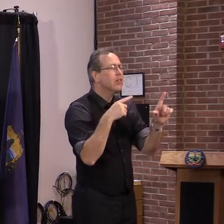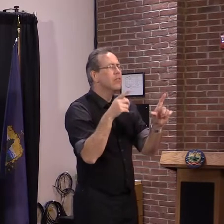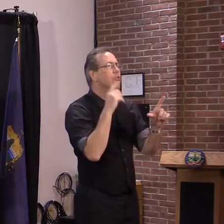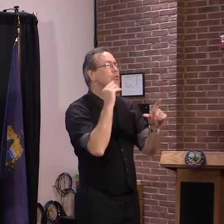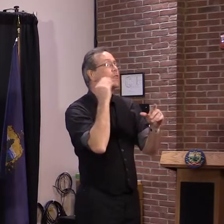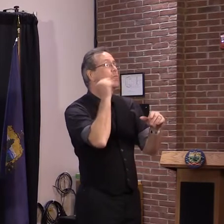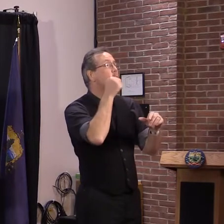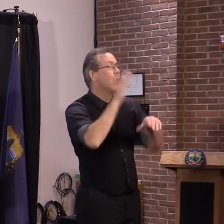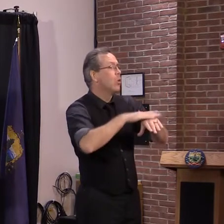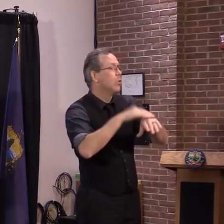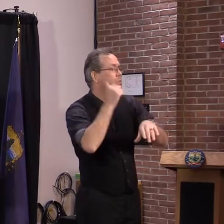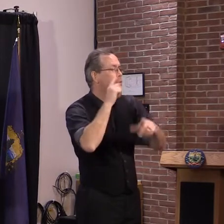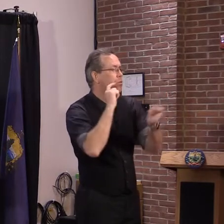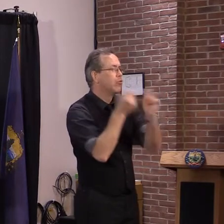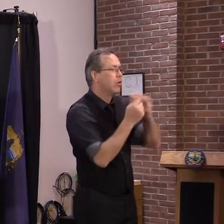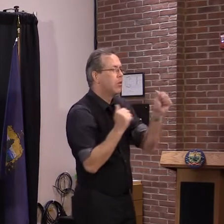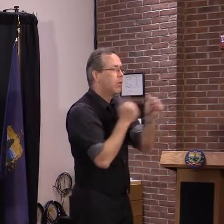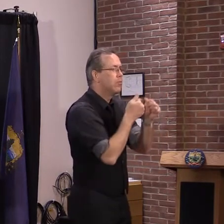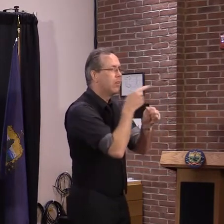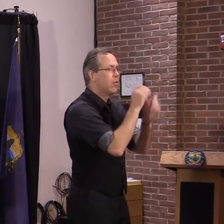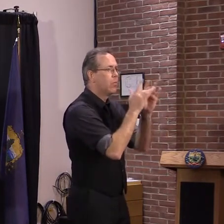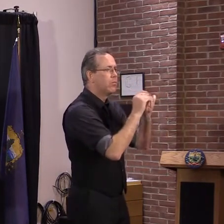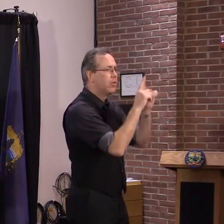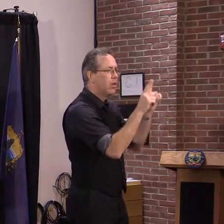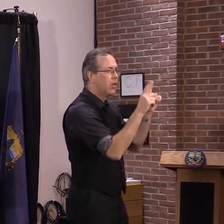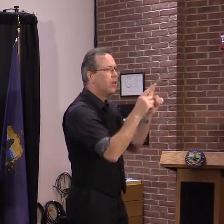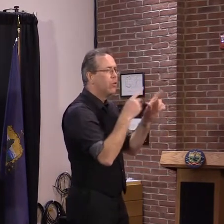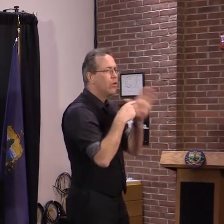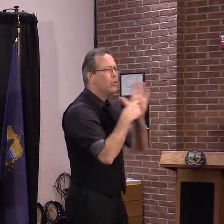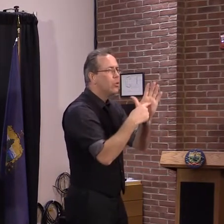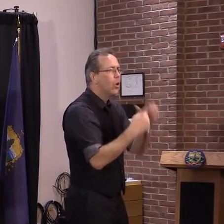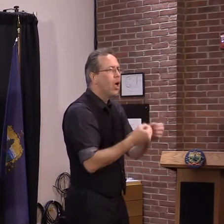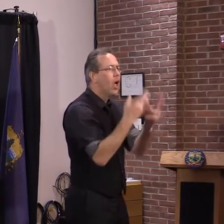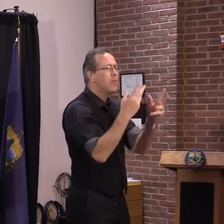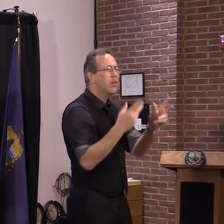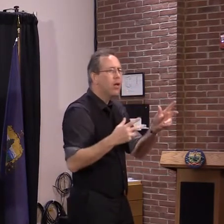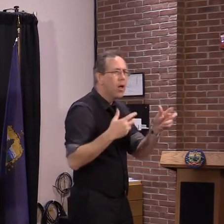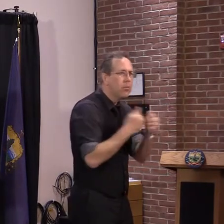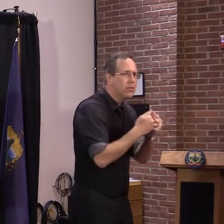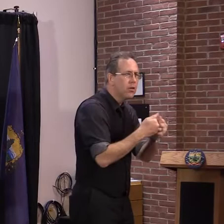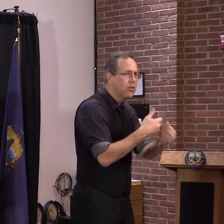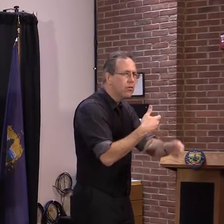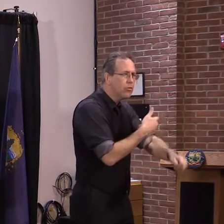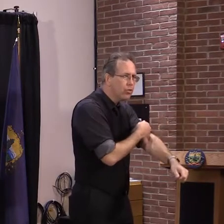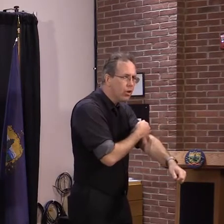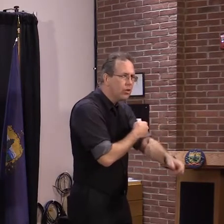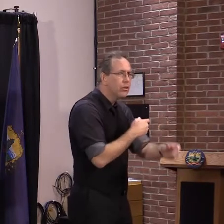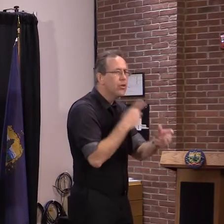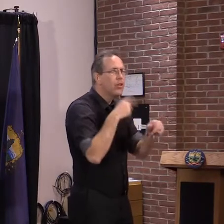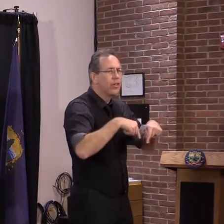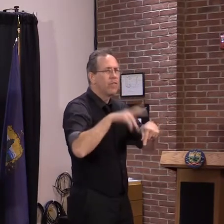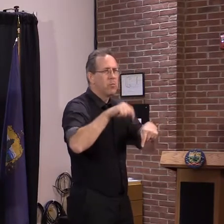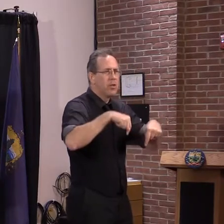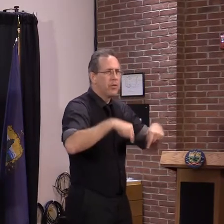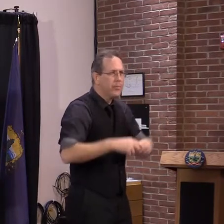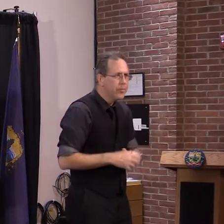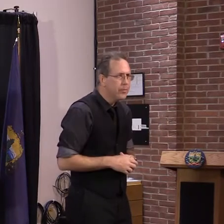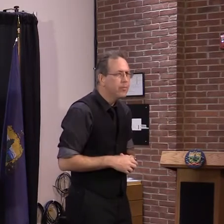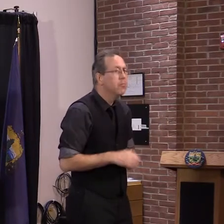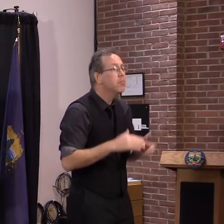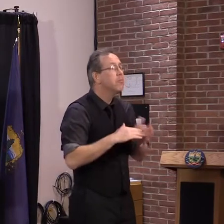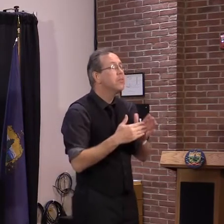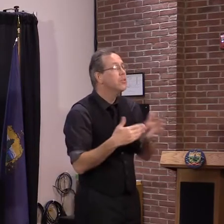and that is to show how many Vermonters are up to date on their vaccines, which of course means a person